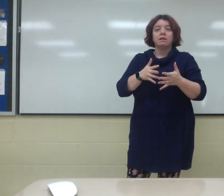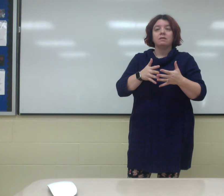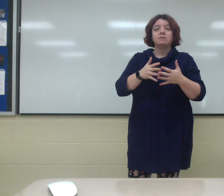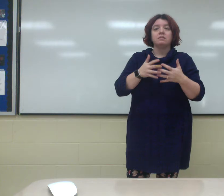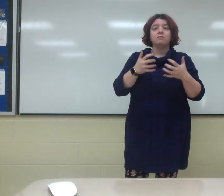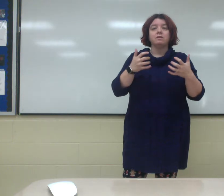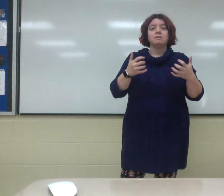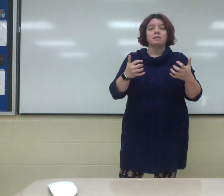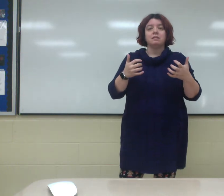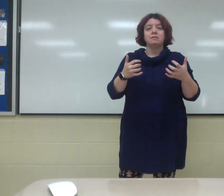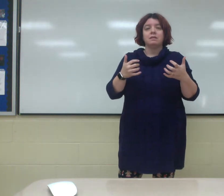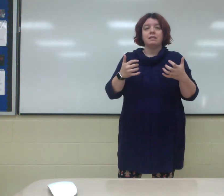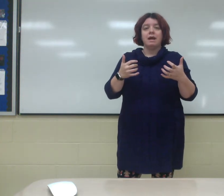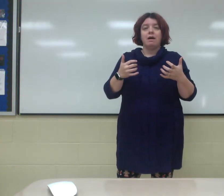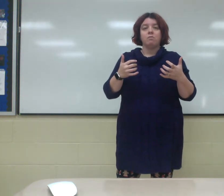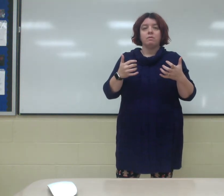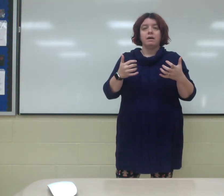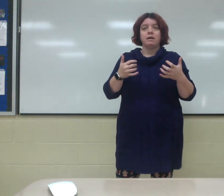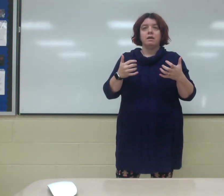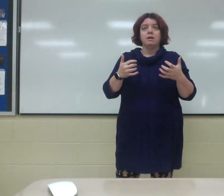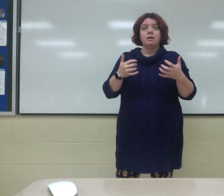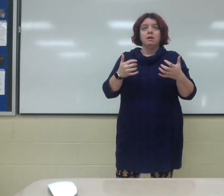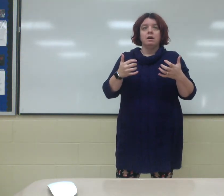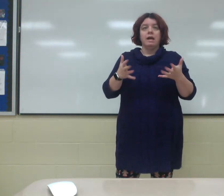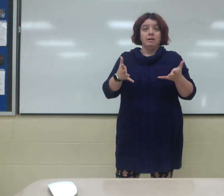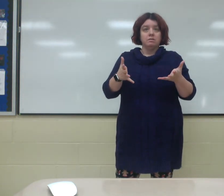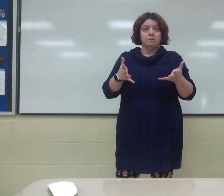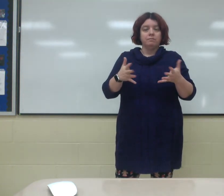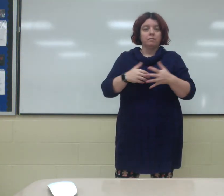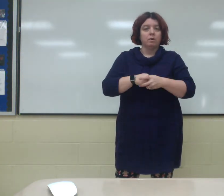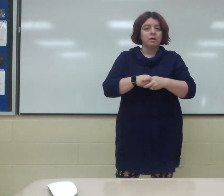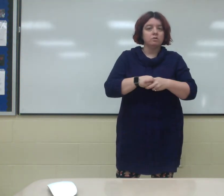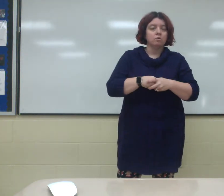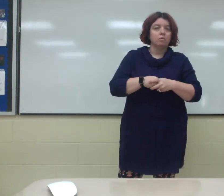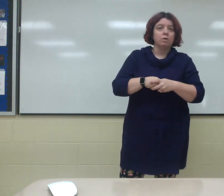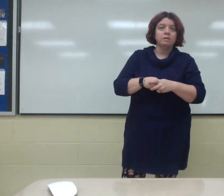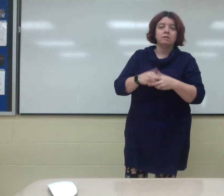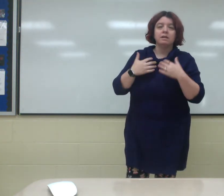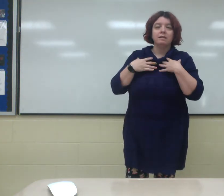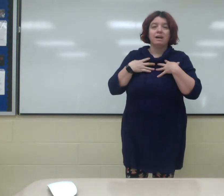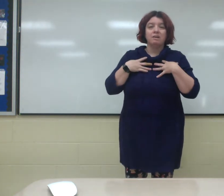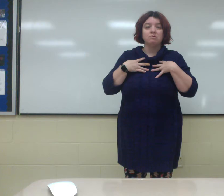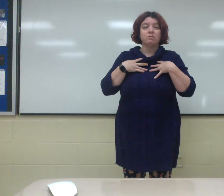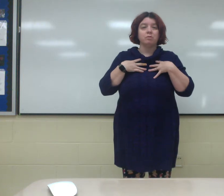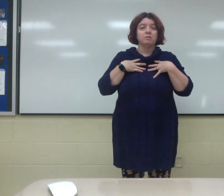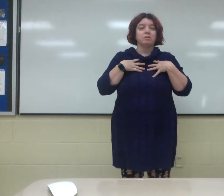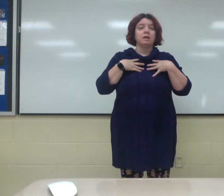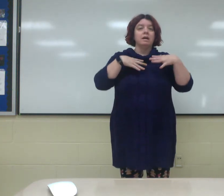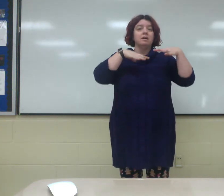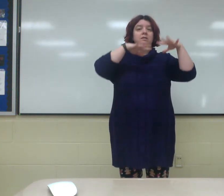The difference is in how they end. Okay, so the sign that I use for blizzard, this